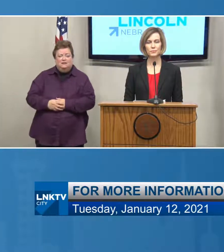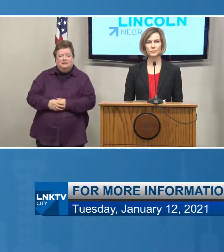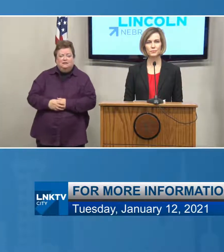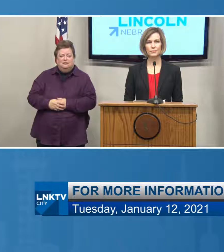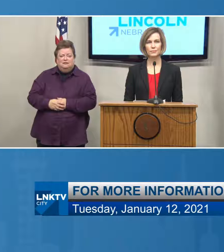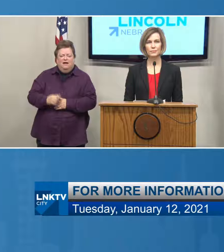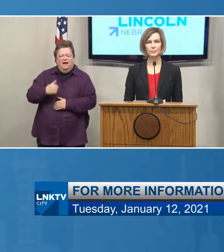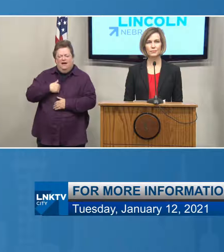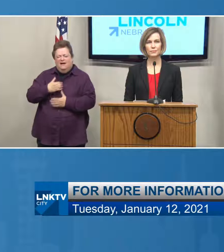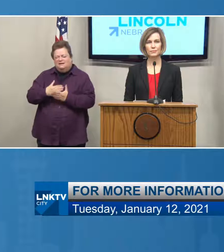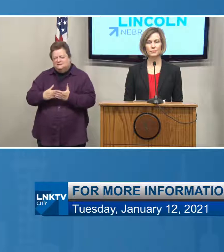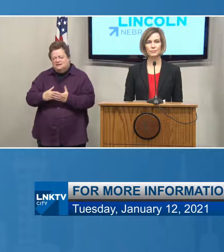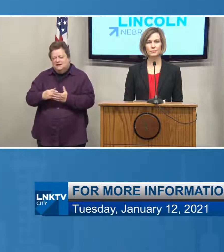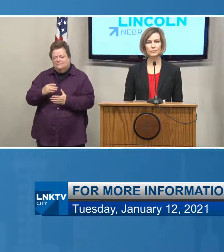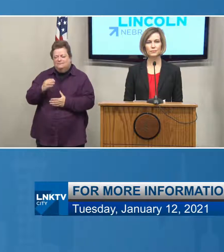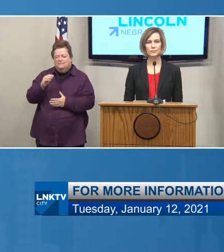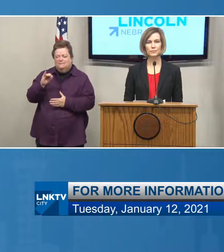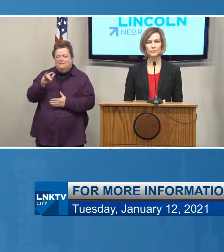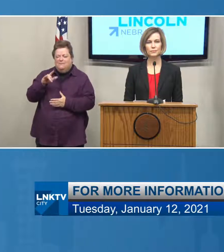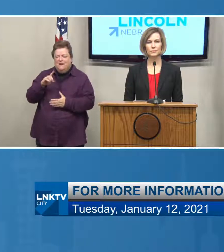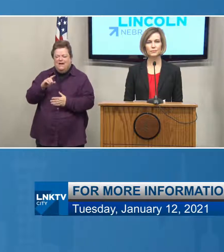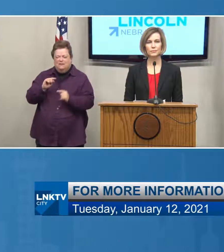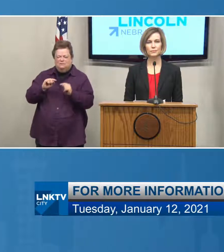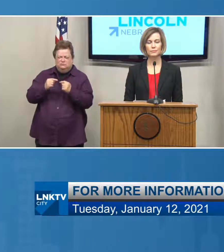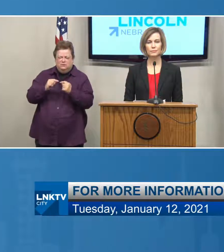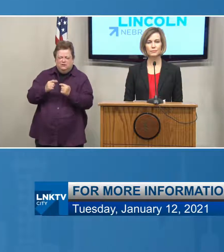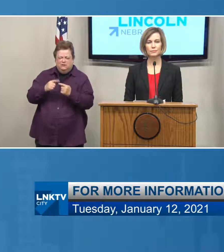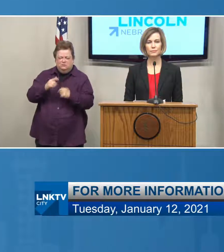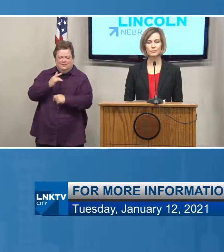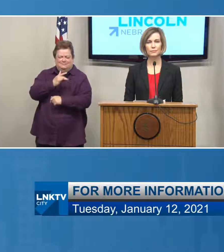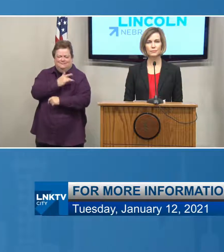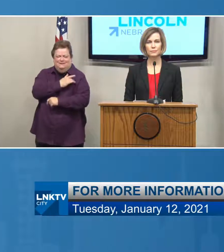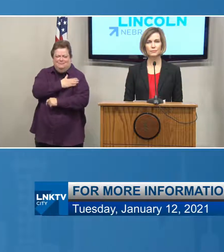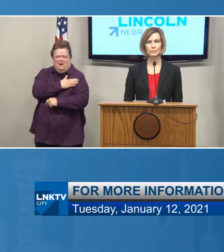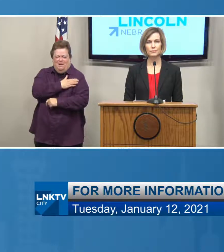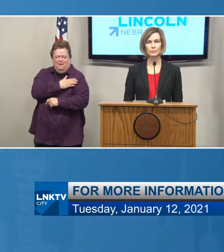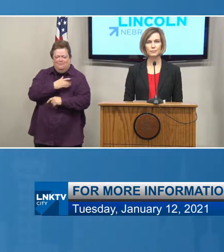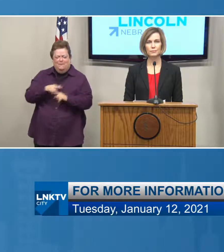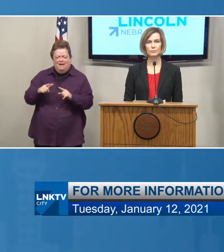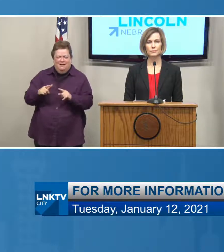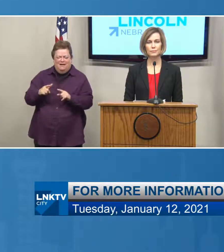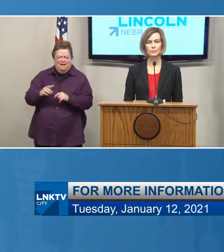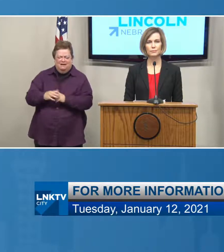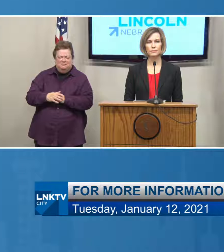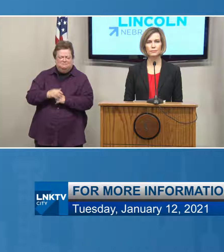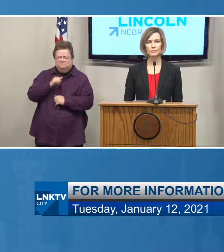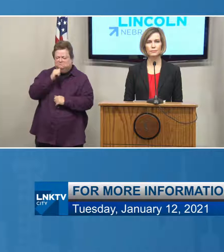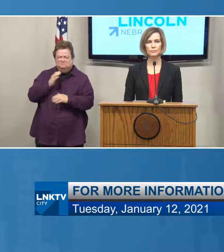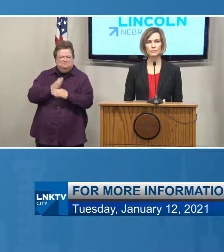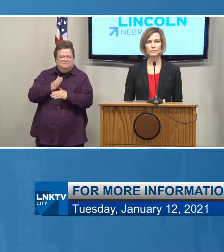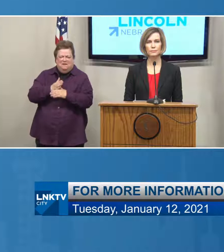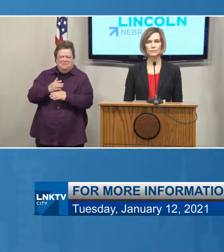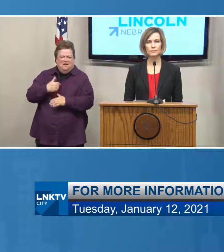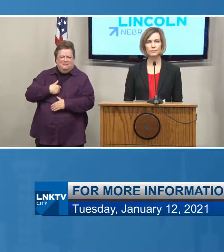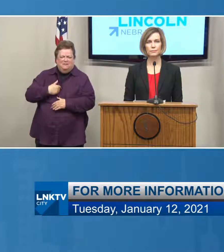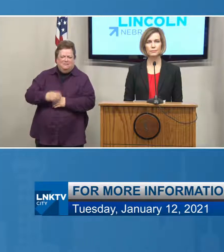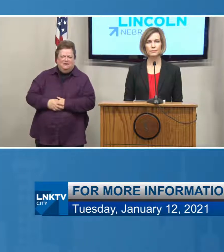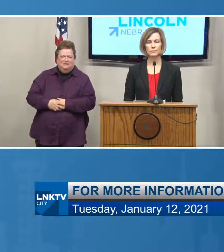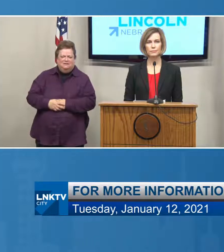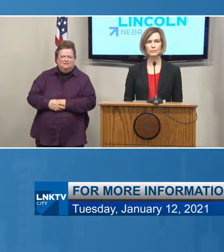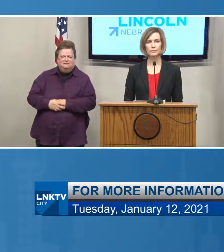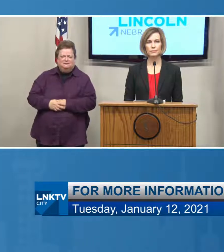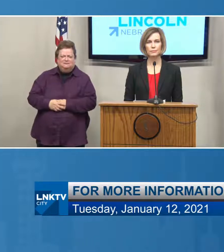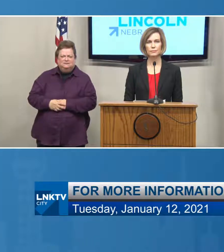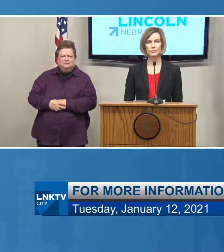some mild soreness if I touched my arm, but otherwise it didn't bother me at